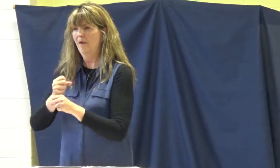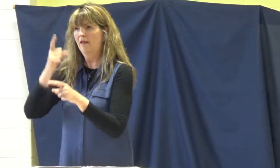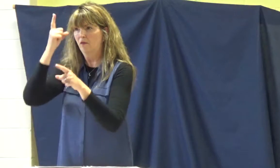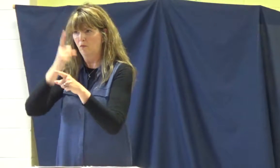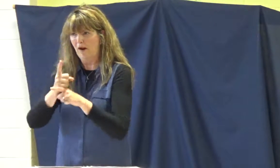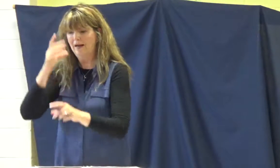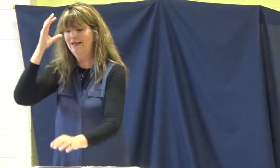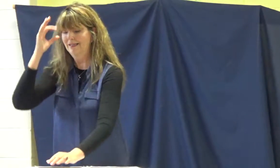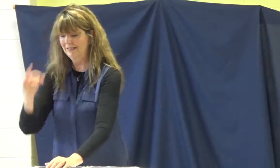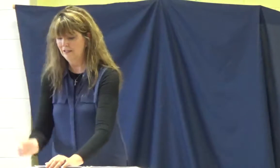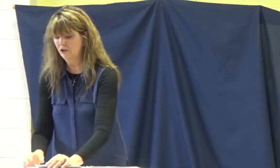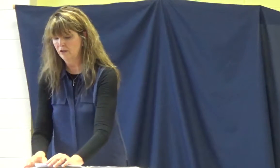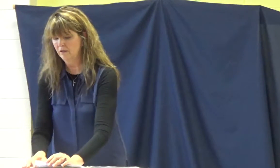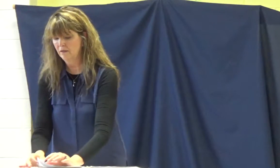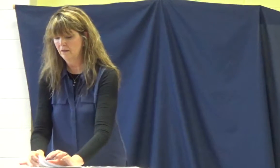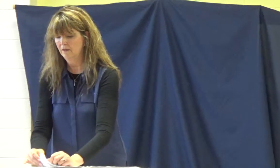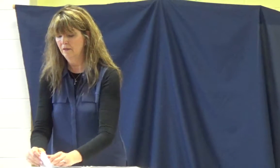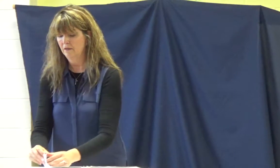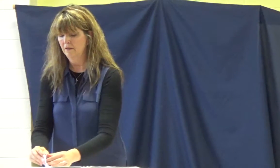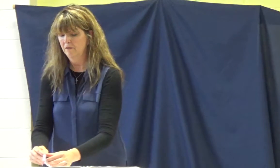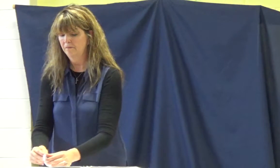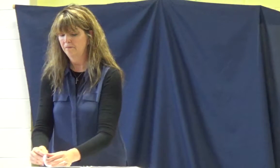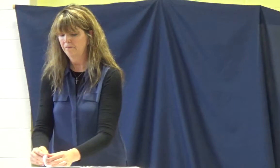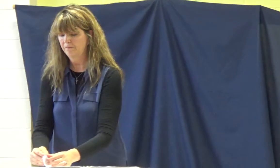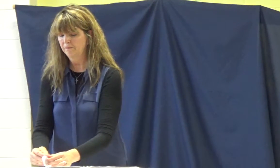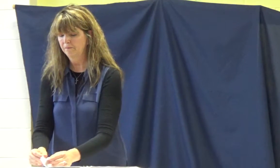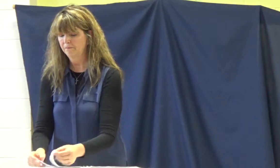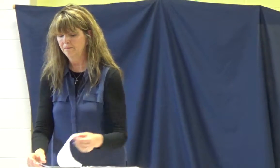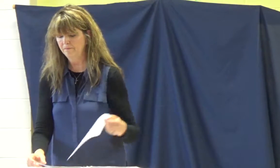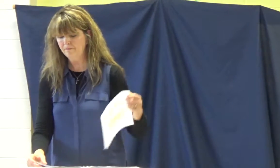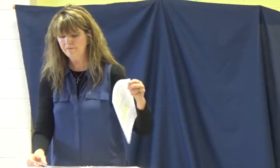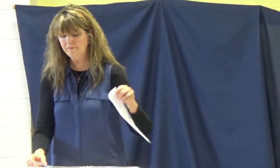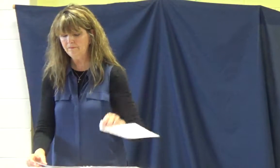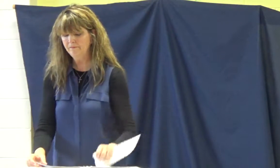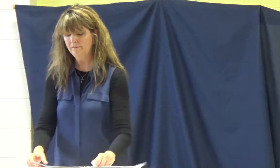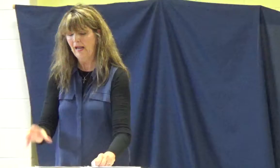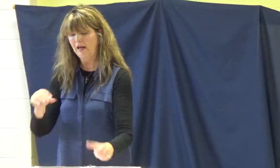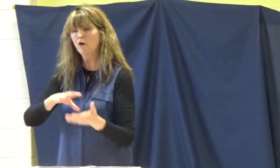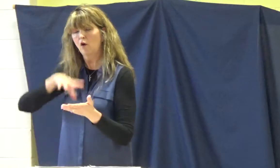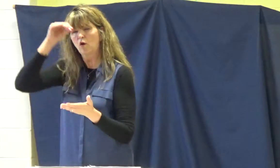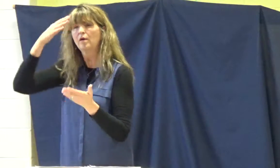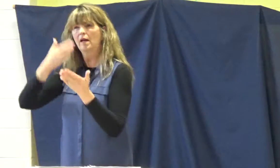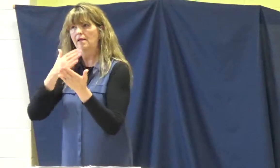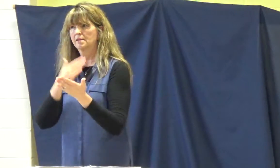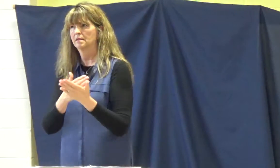Paul wanted Philemon to make that decision and to make the right decision.